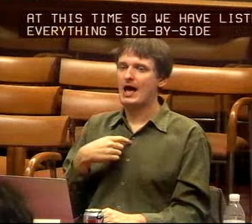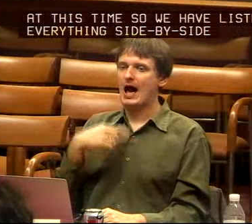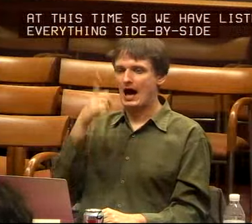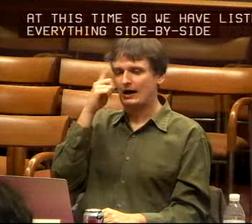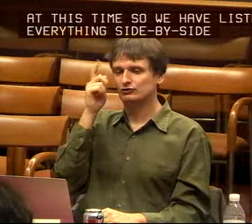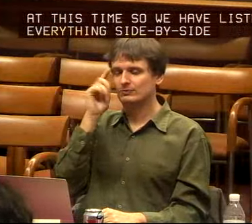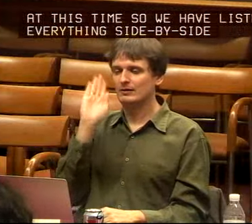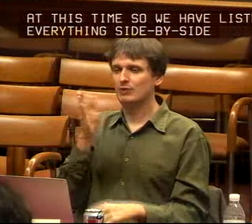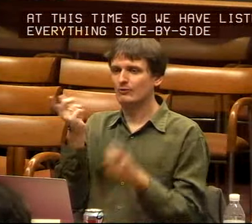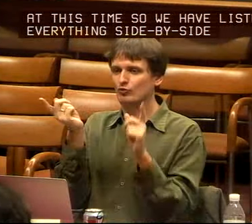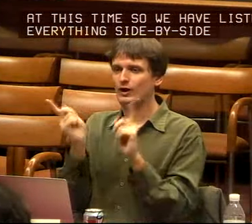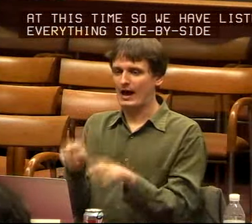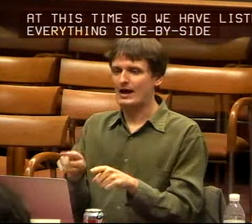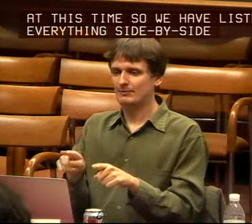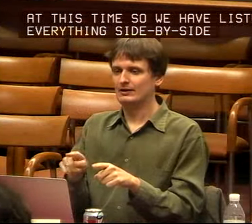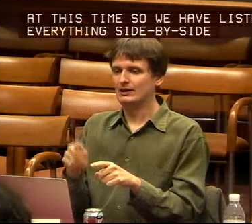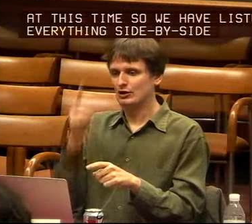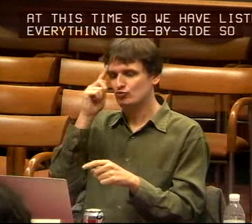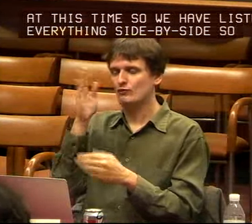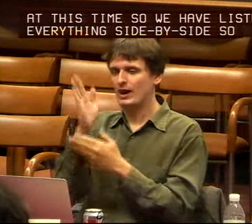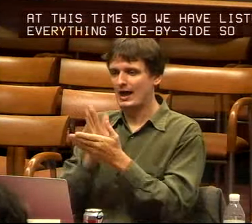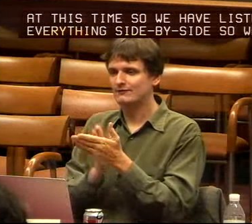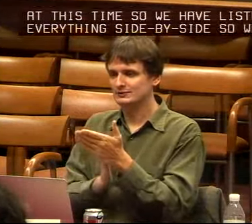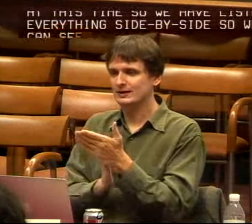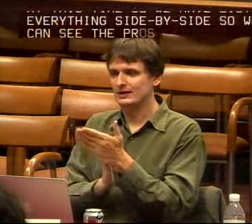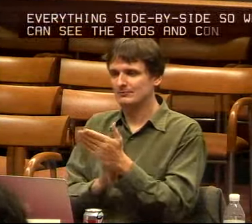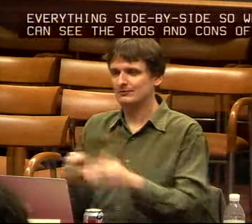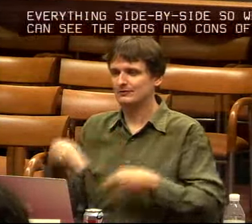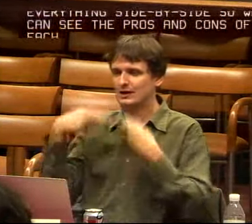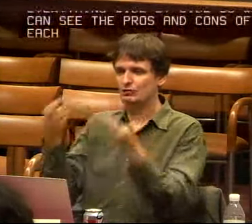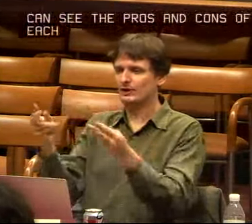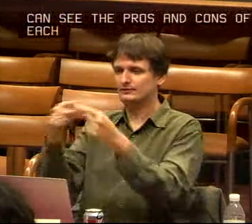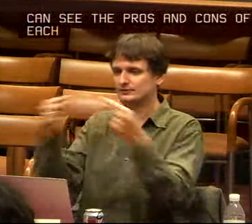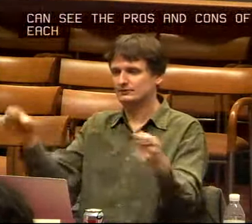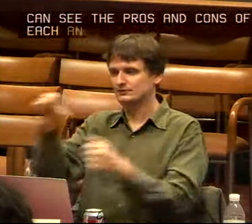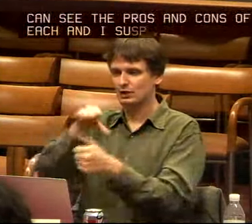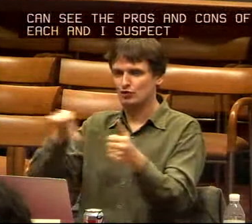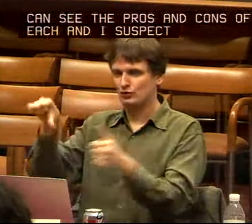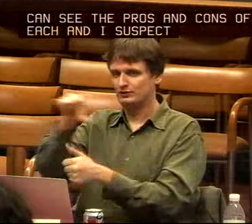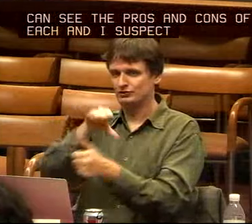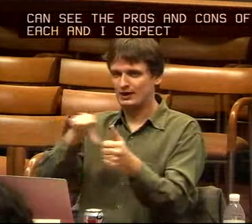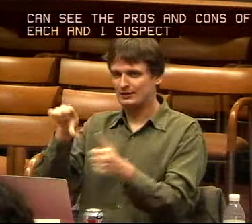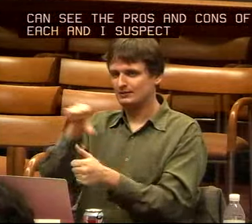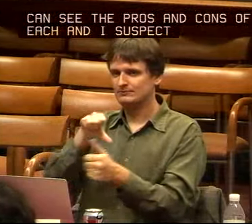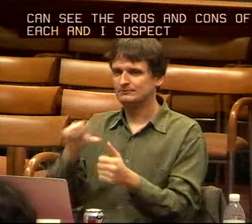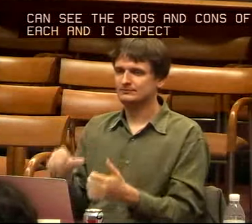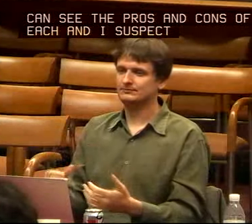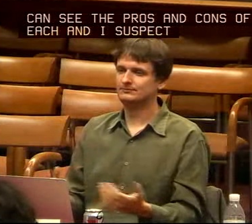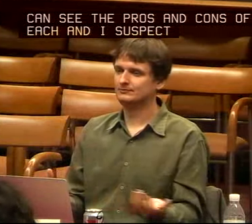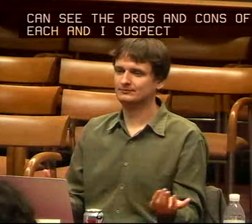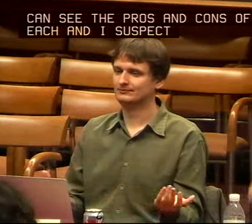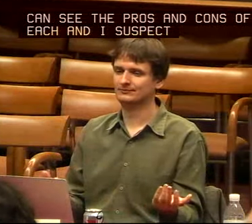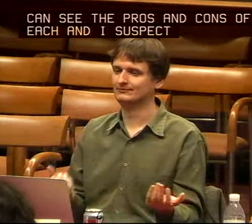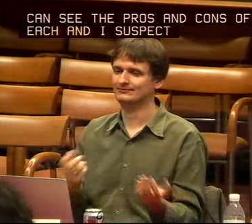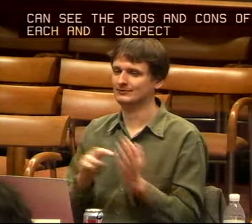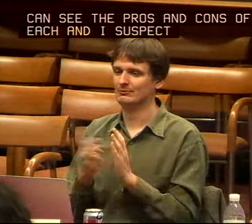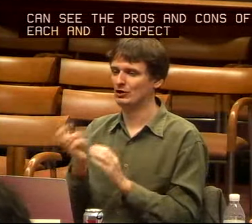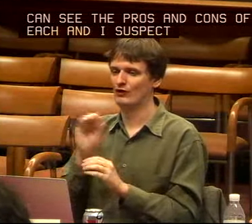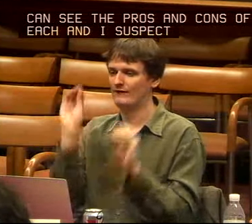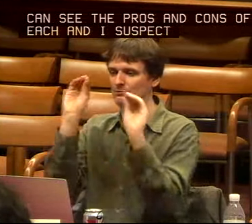each. And I suspect that we probably will have disagreement that we're not able to